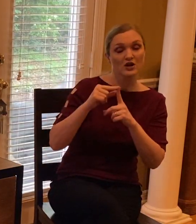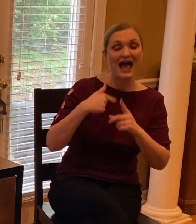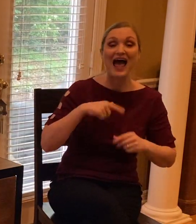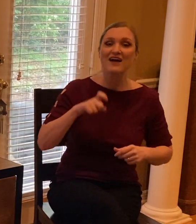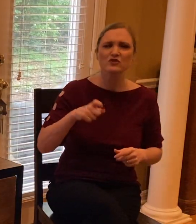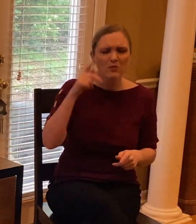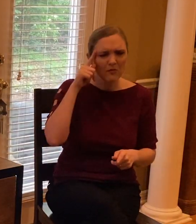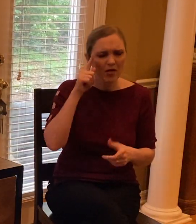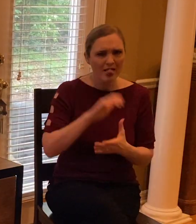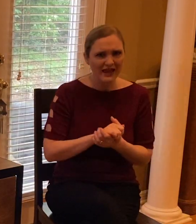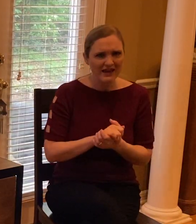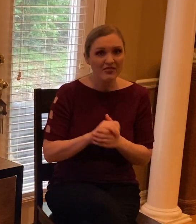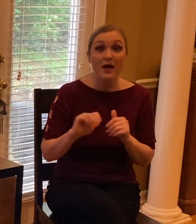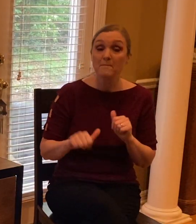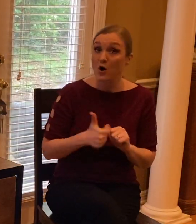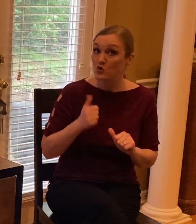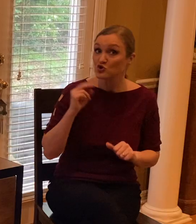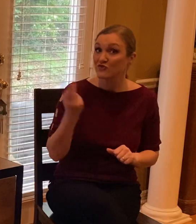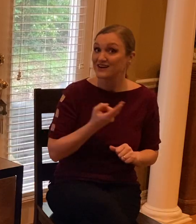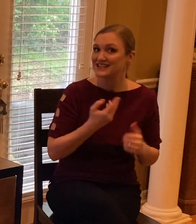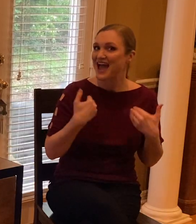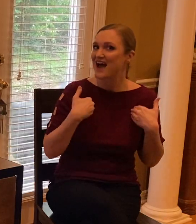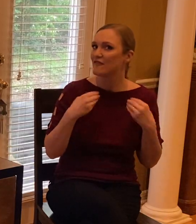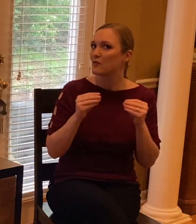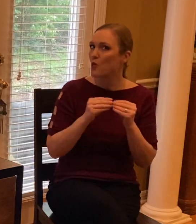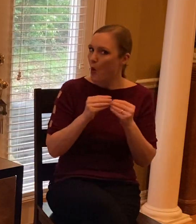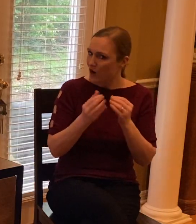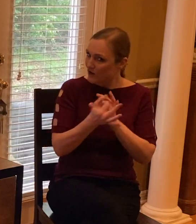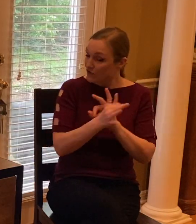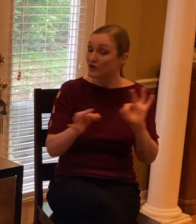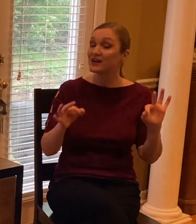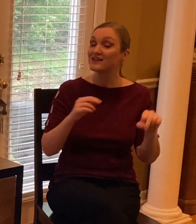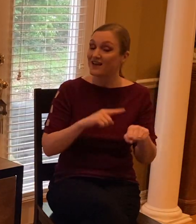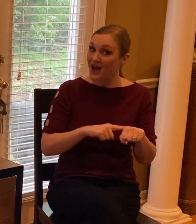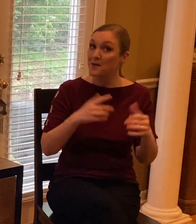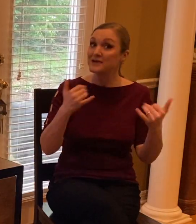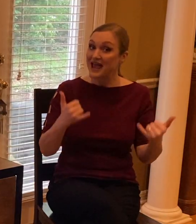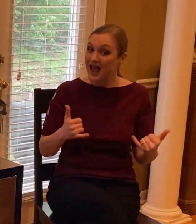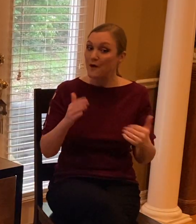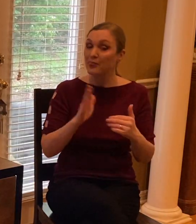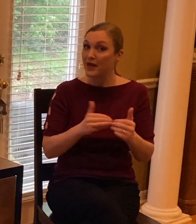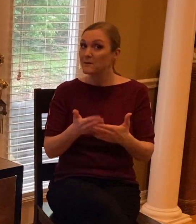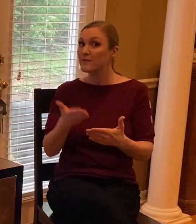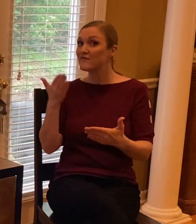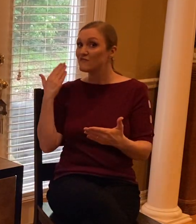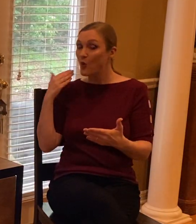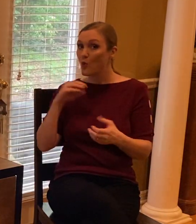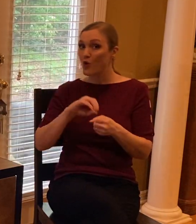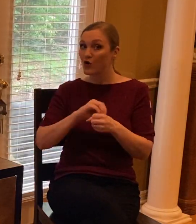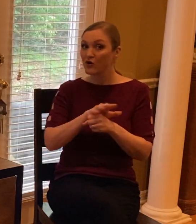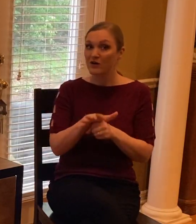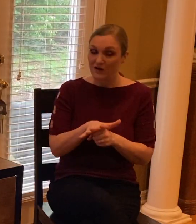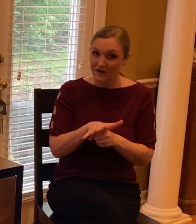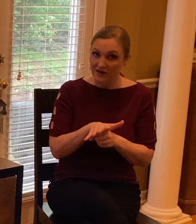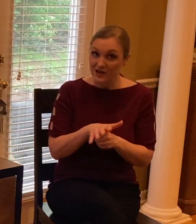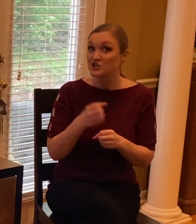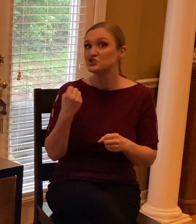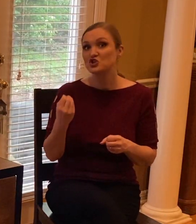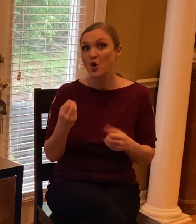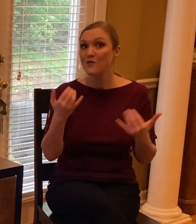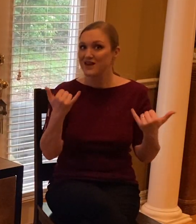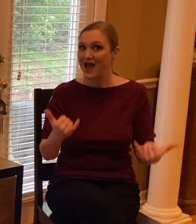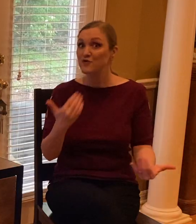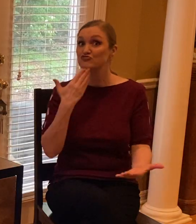have to believe that most of us have more free time now than we did before this pandemic started. And what better time